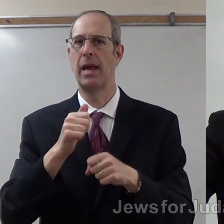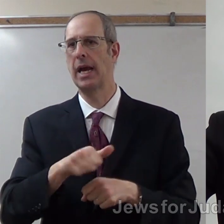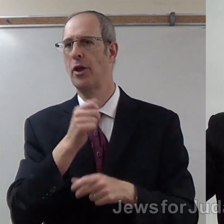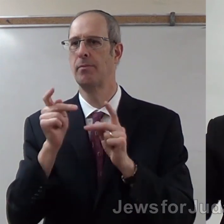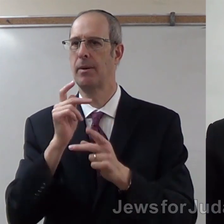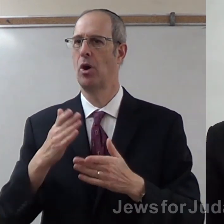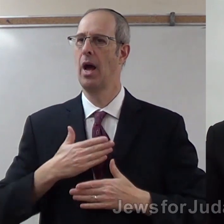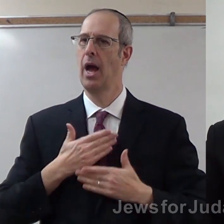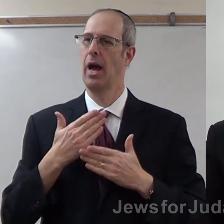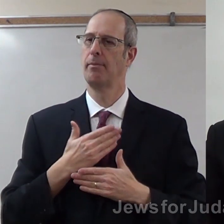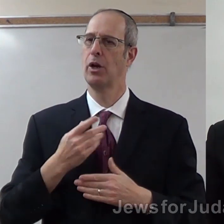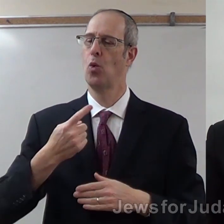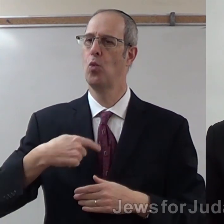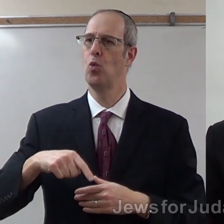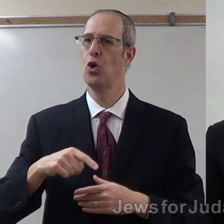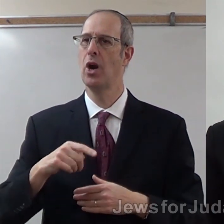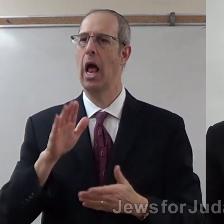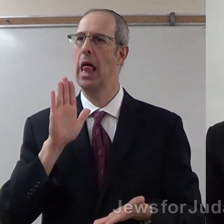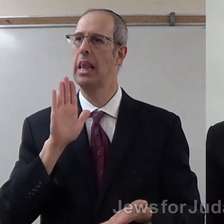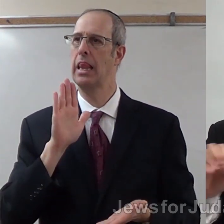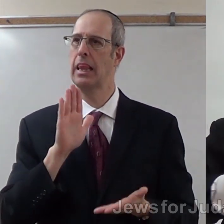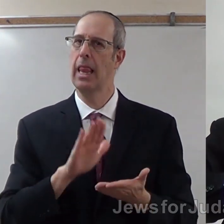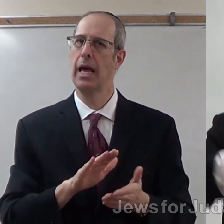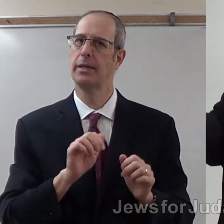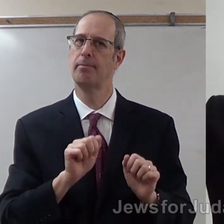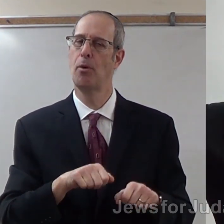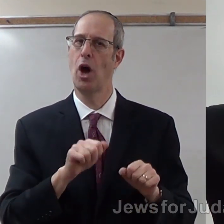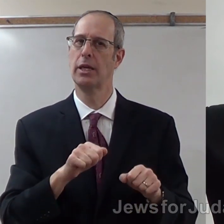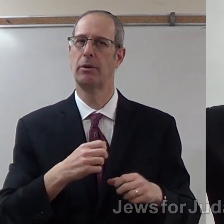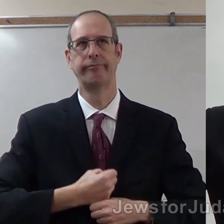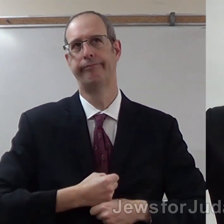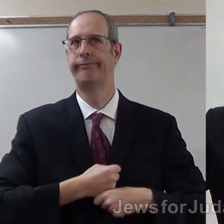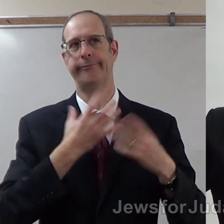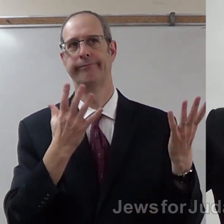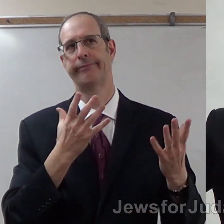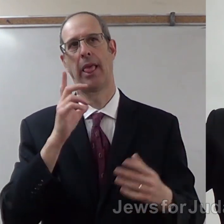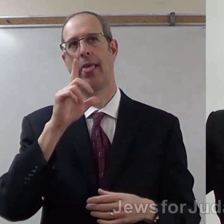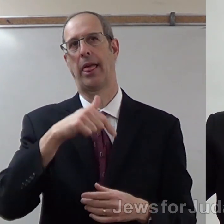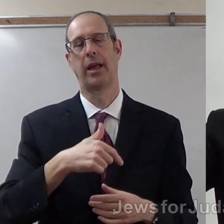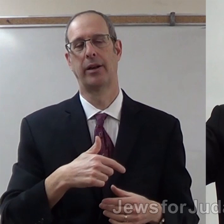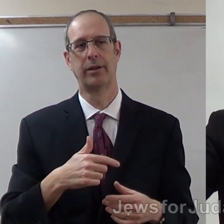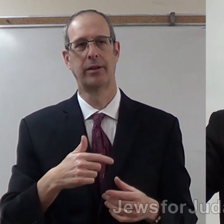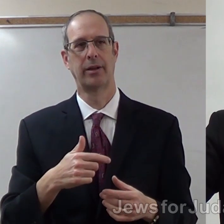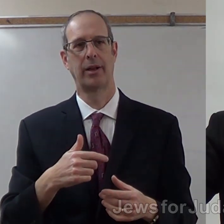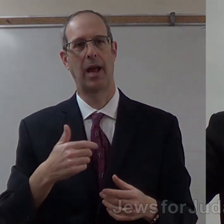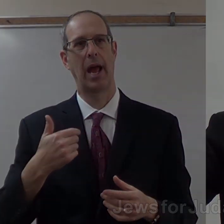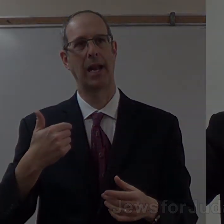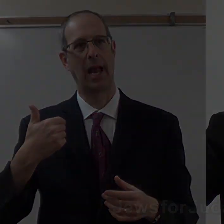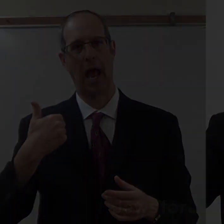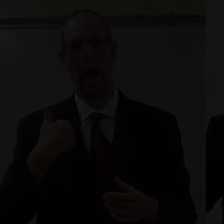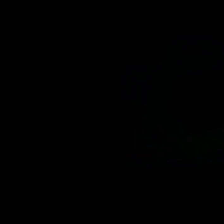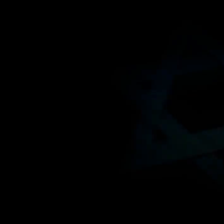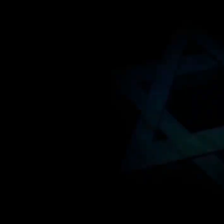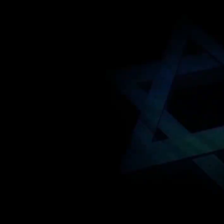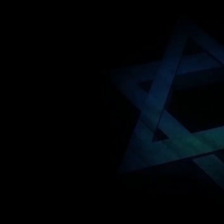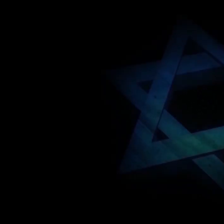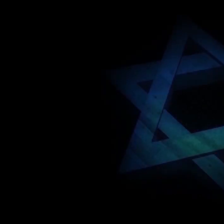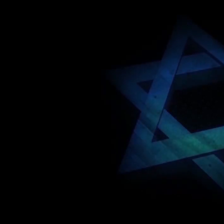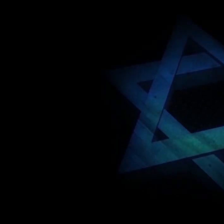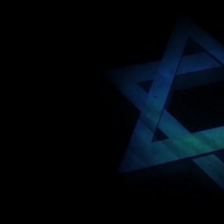happy, we're much less likely to explode in anger and we'll have much happier lives.